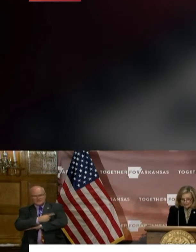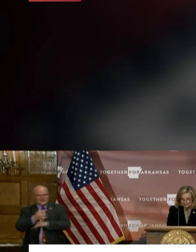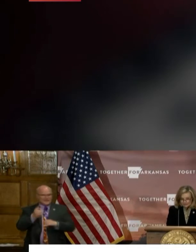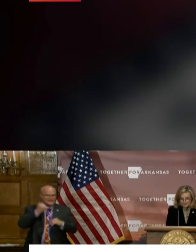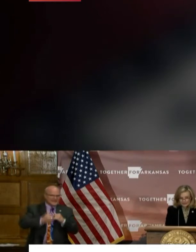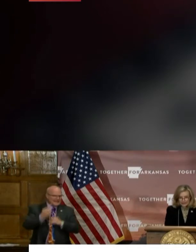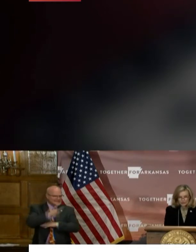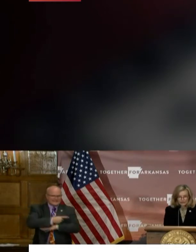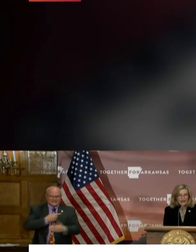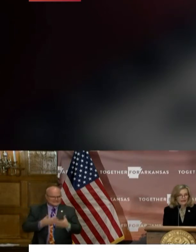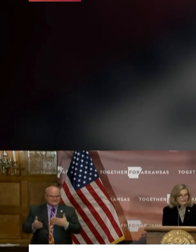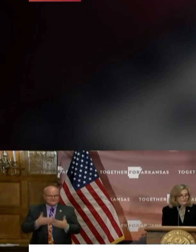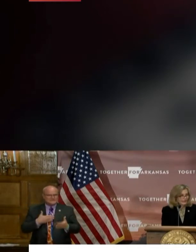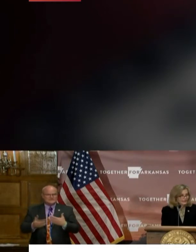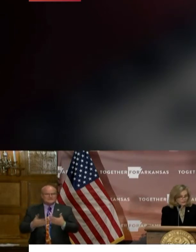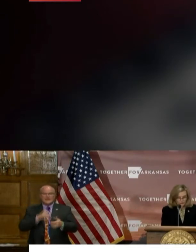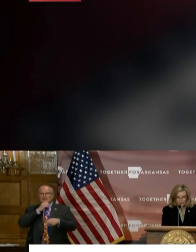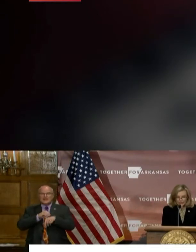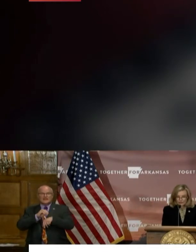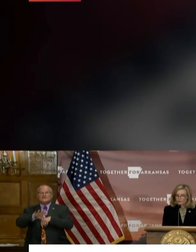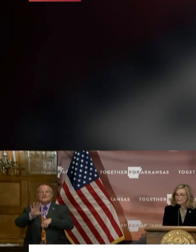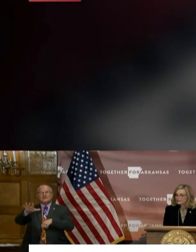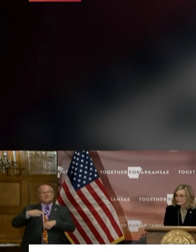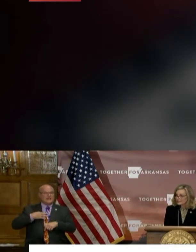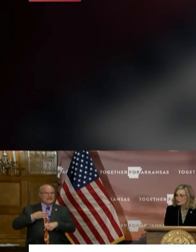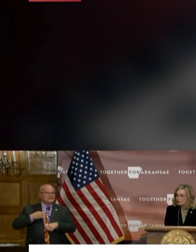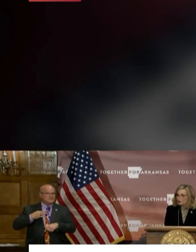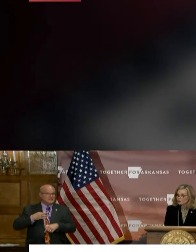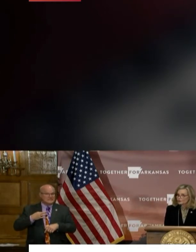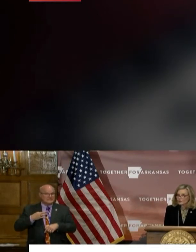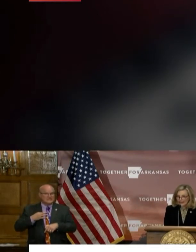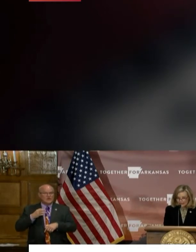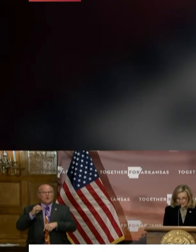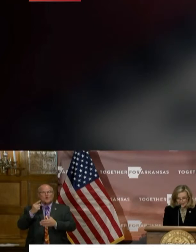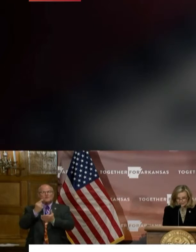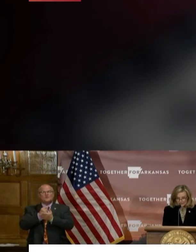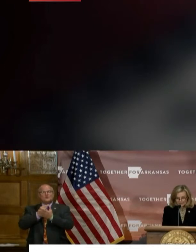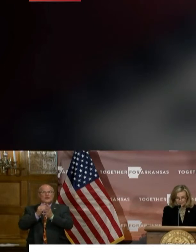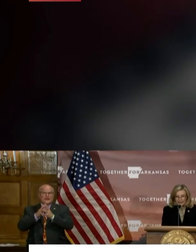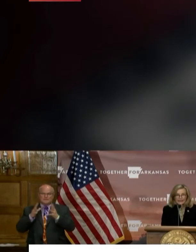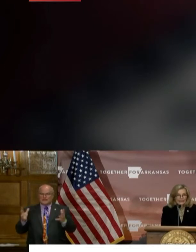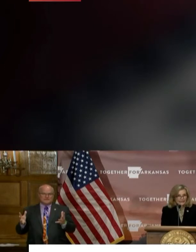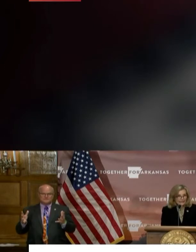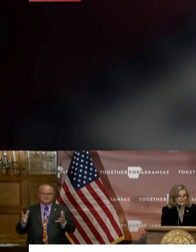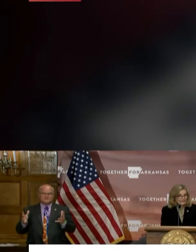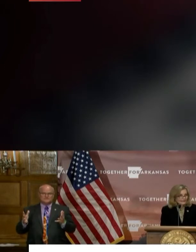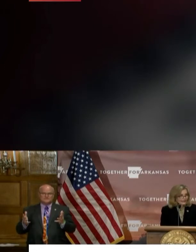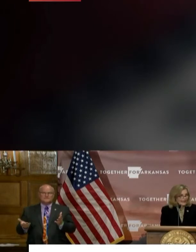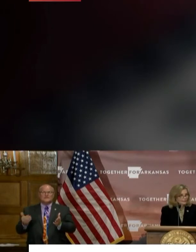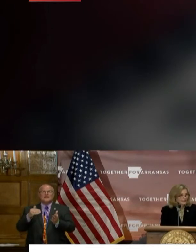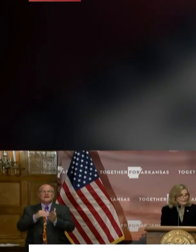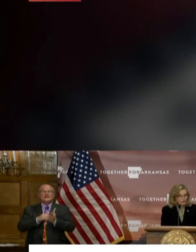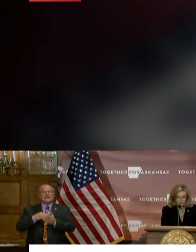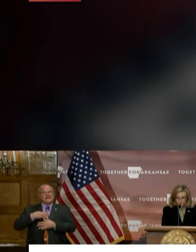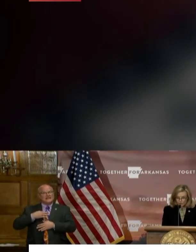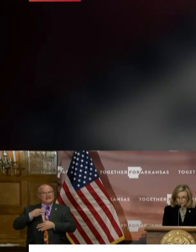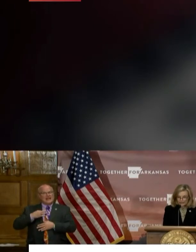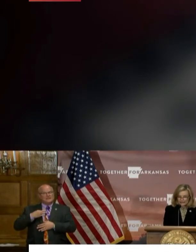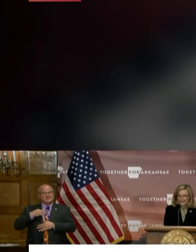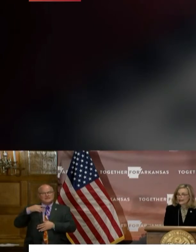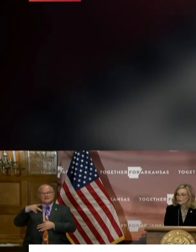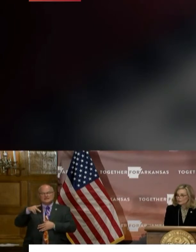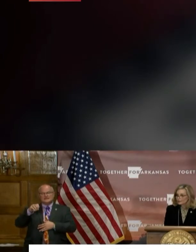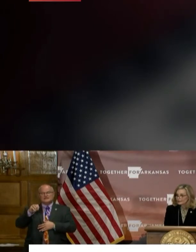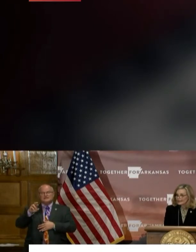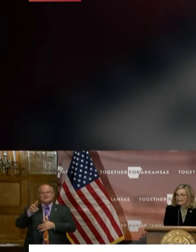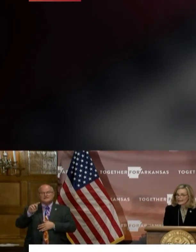last day. That will not affect your eligibility or your grant amount. Again, the application portal